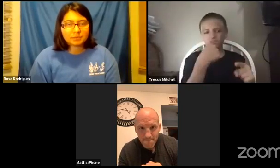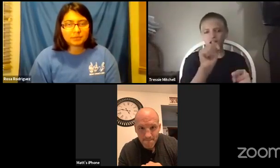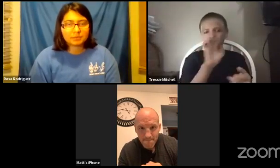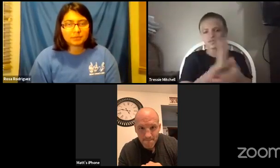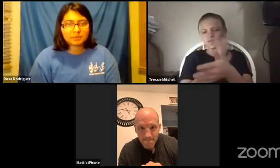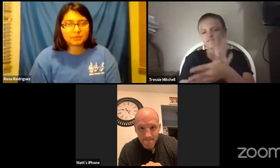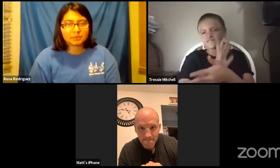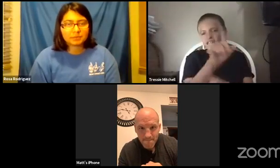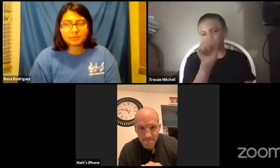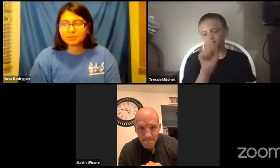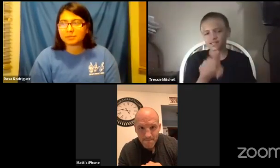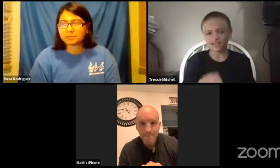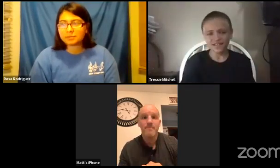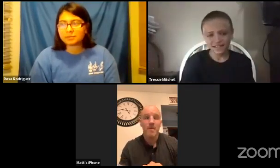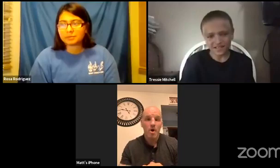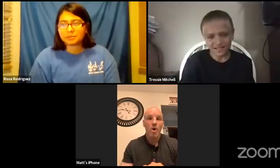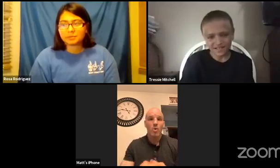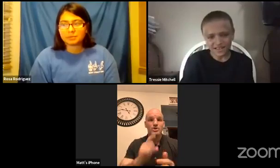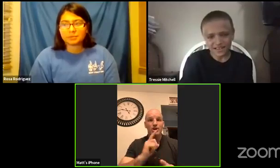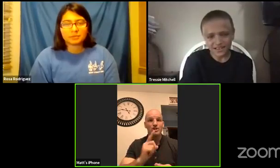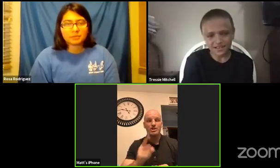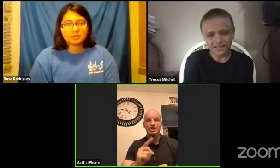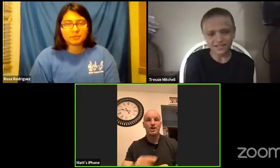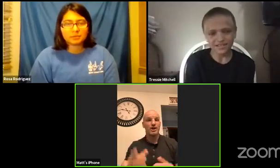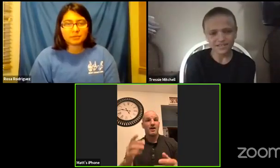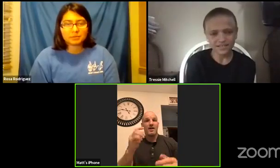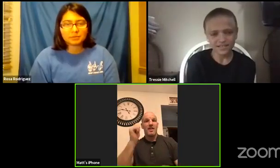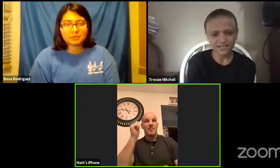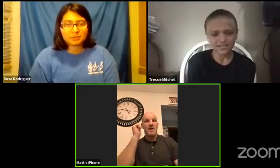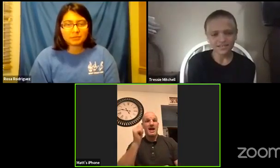Okay, can you tell us a little bit about